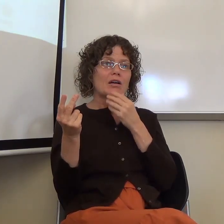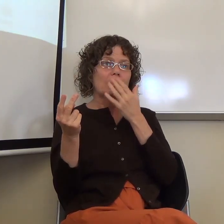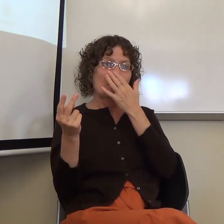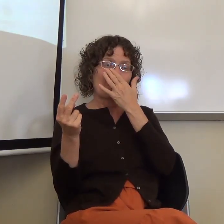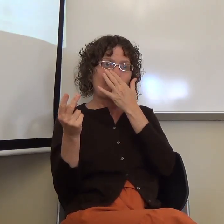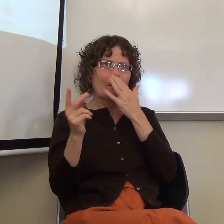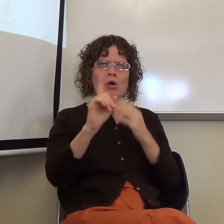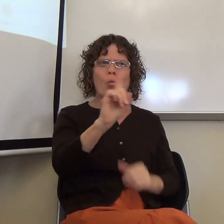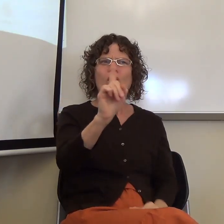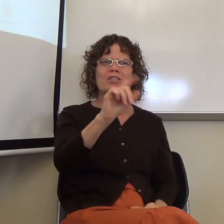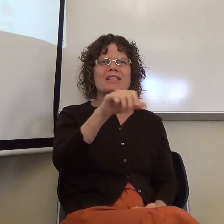Where's the other